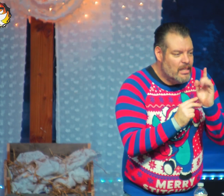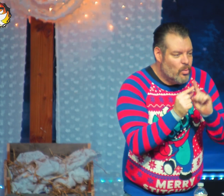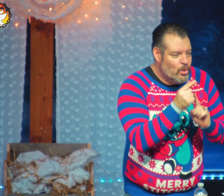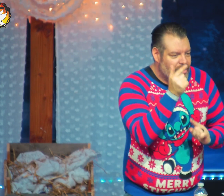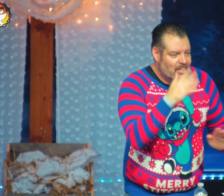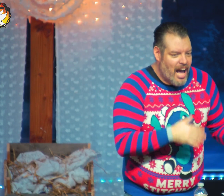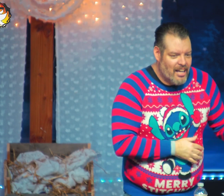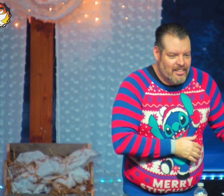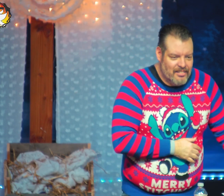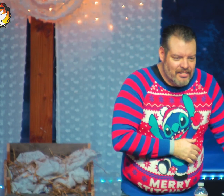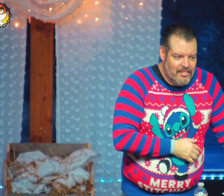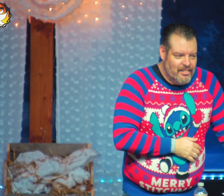Scott.